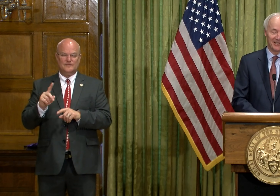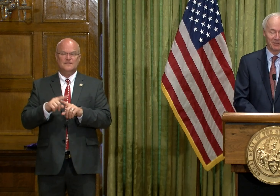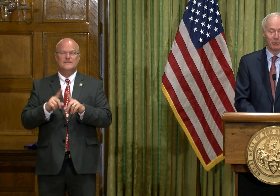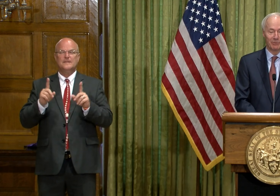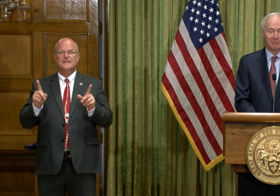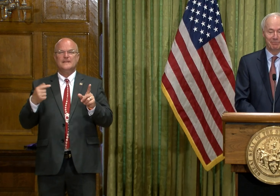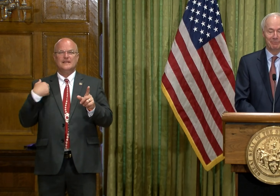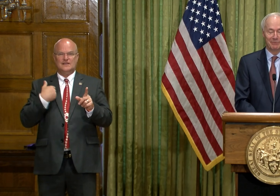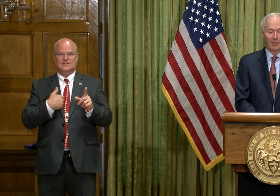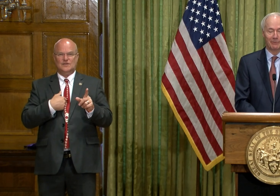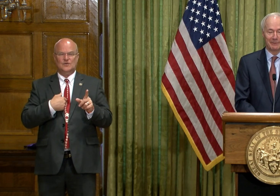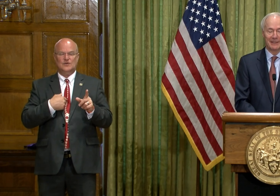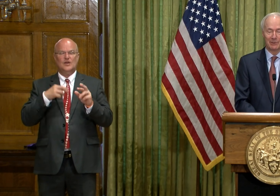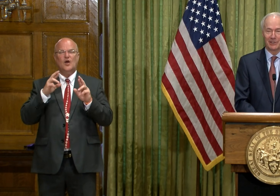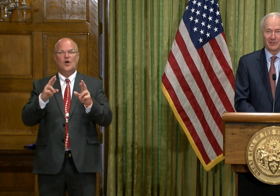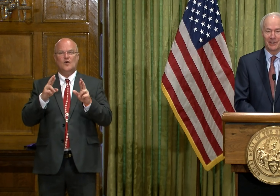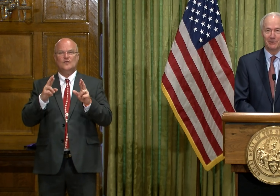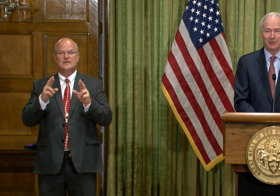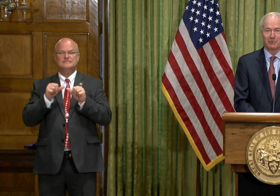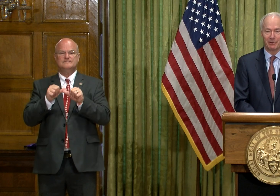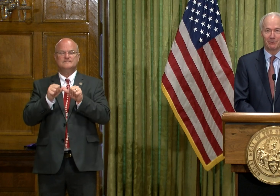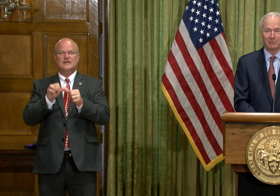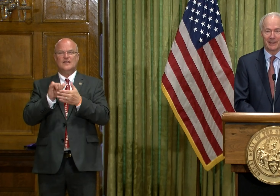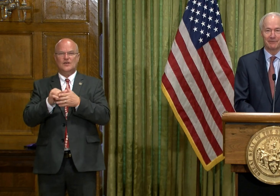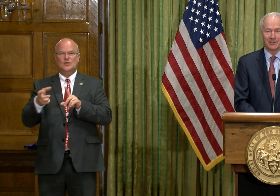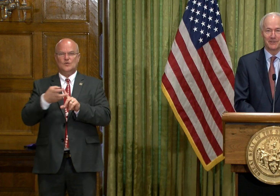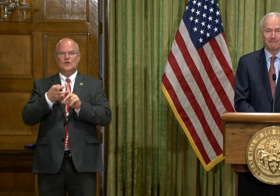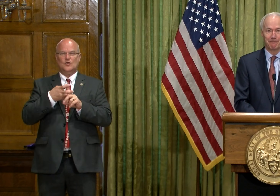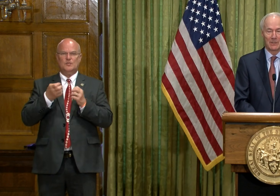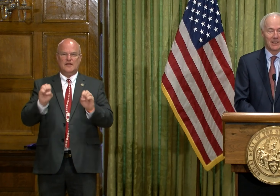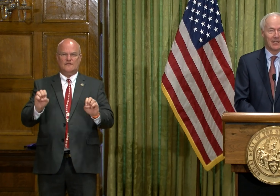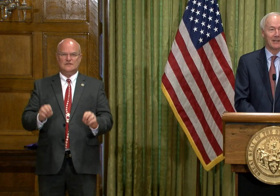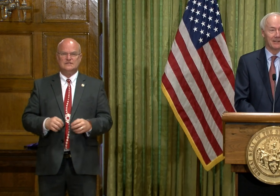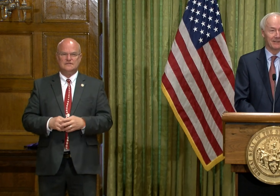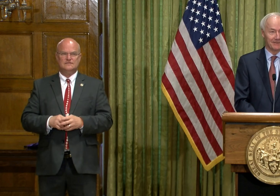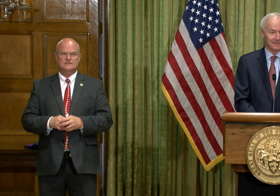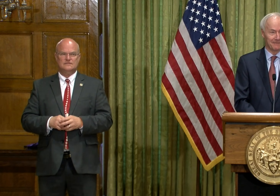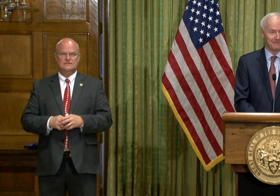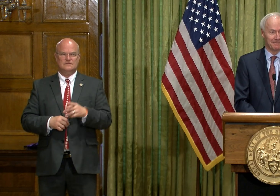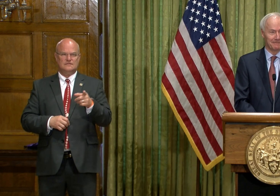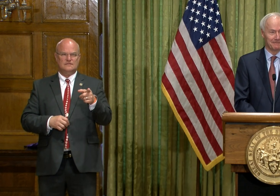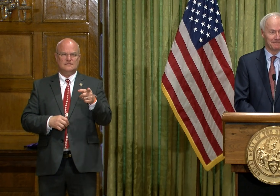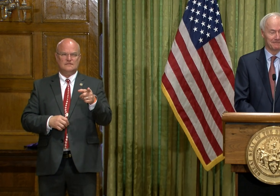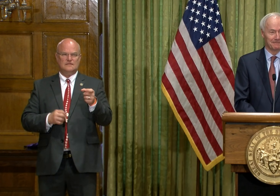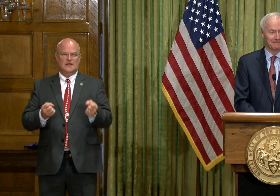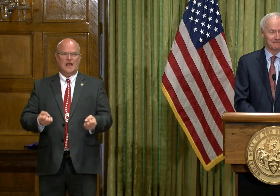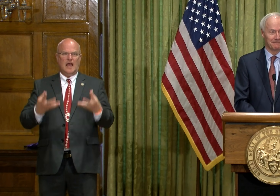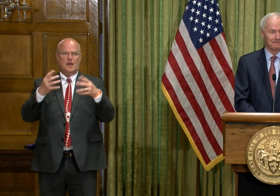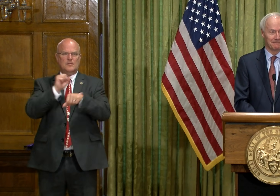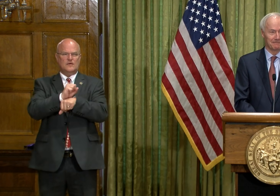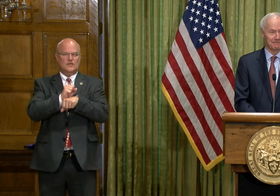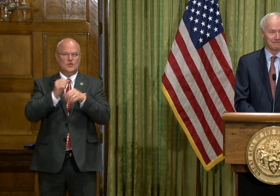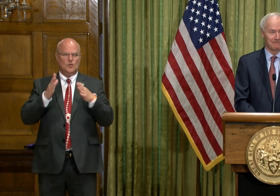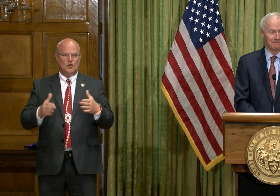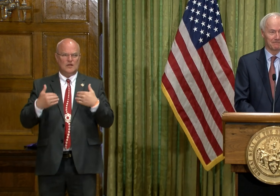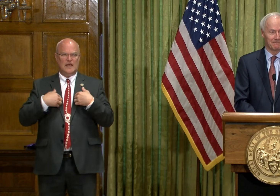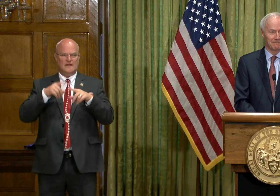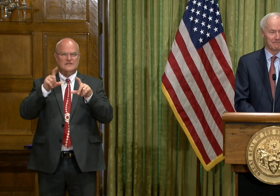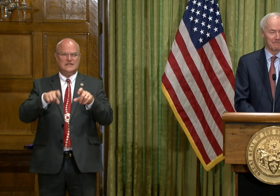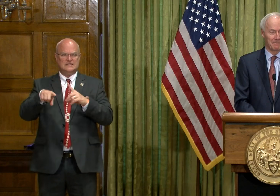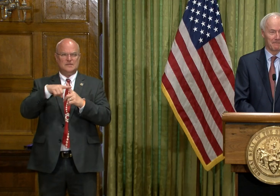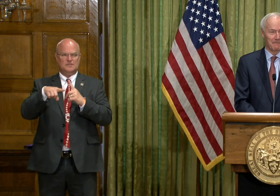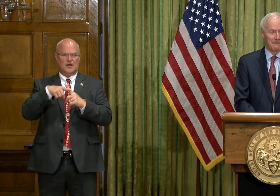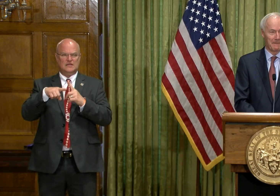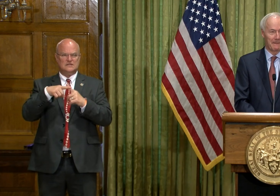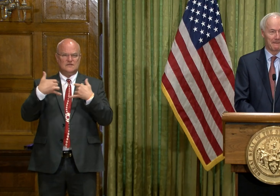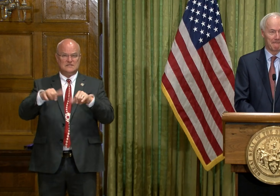but so we'll hopefully be able to continue those recruitment efforts. Can you tell us how many of those workers have tested positive